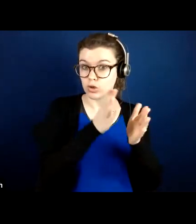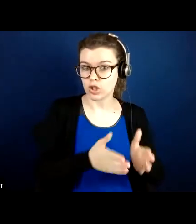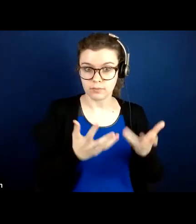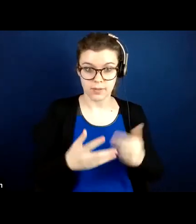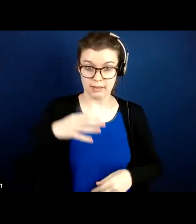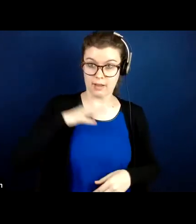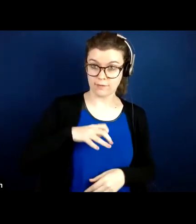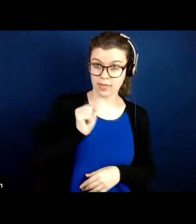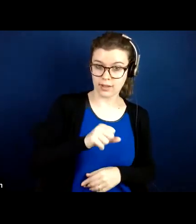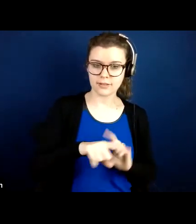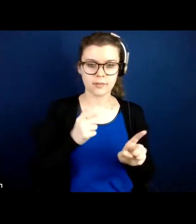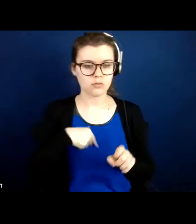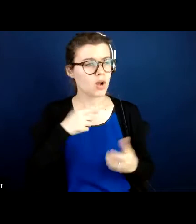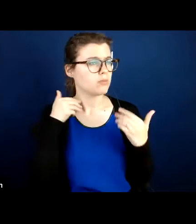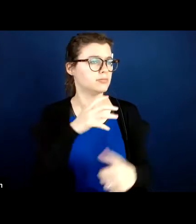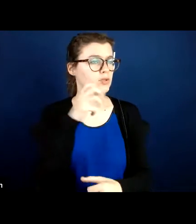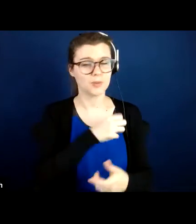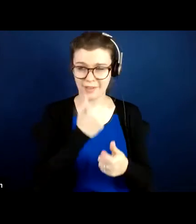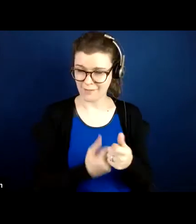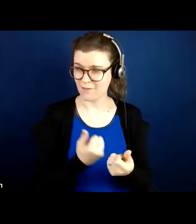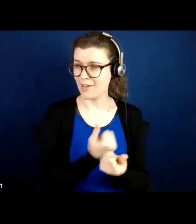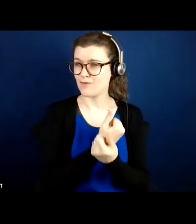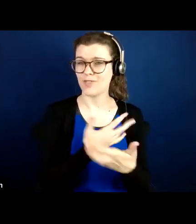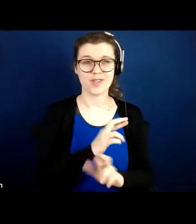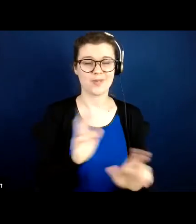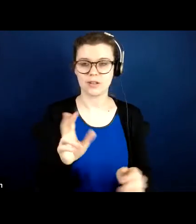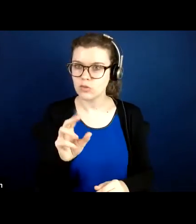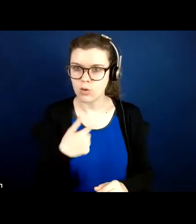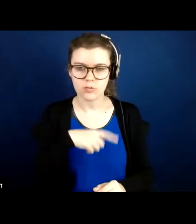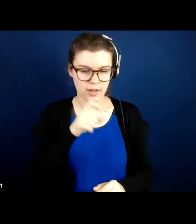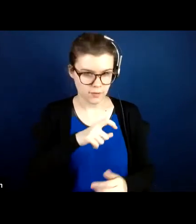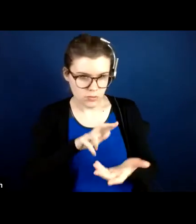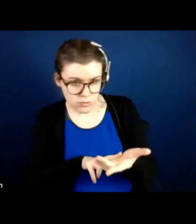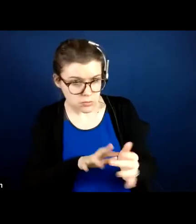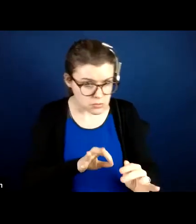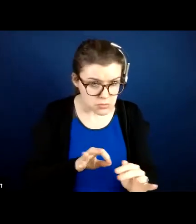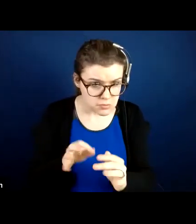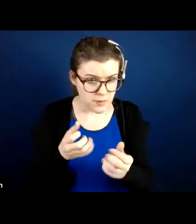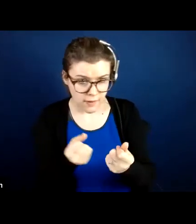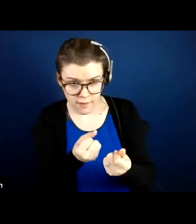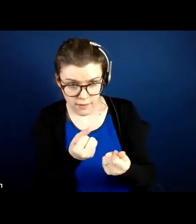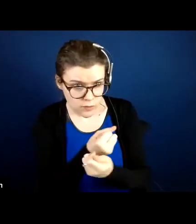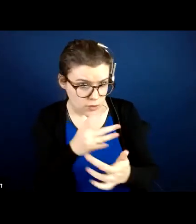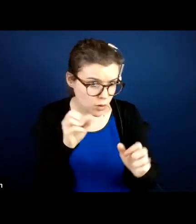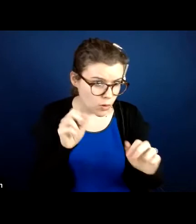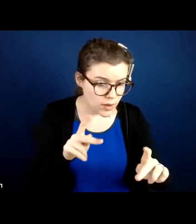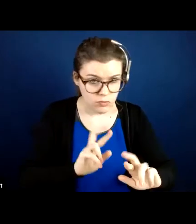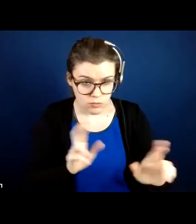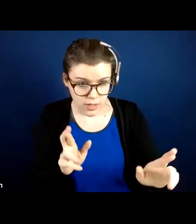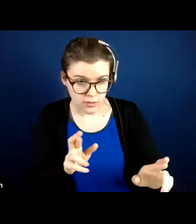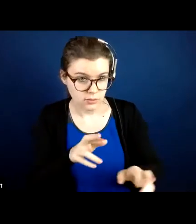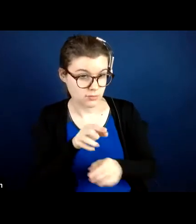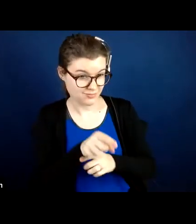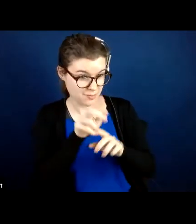can't make the assumption that everything is in place. We have to check in with them, make sure, have they been connected